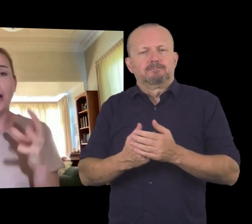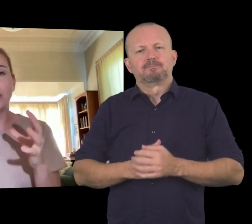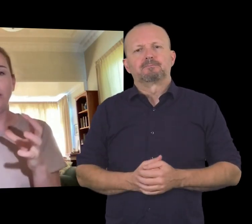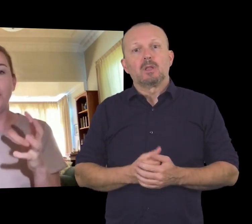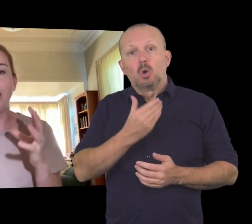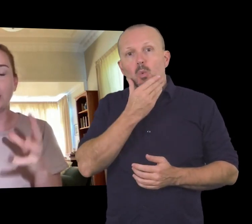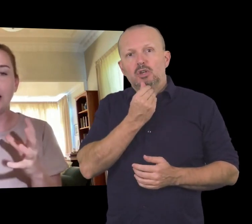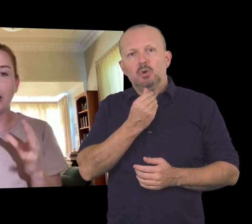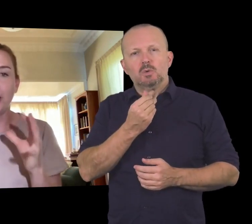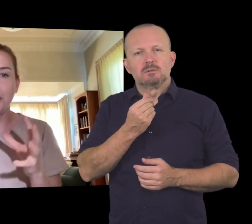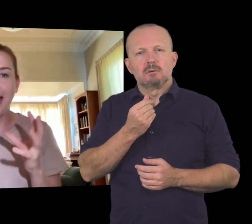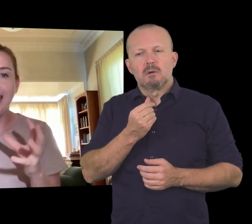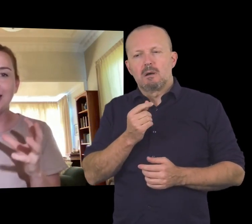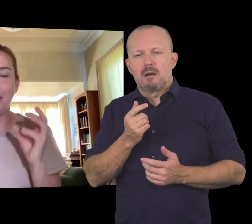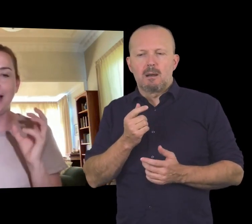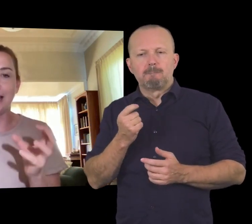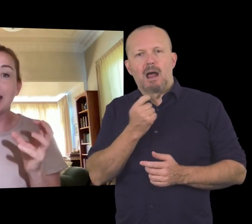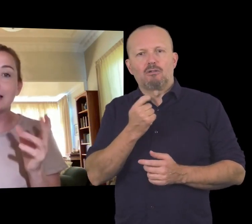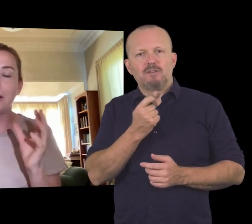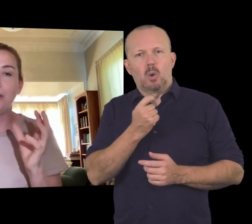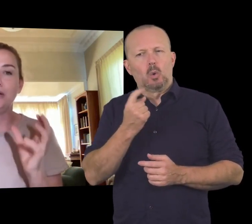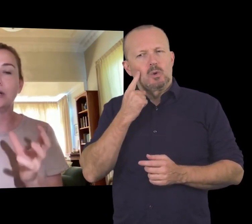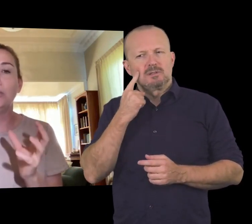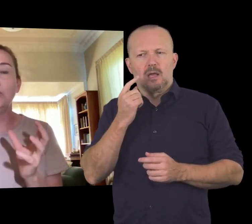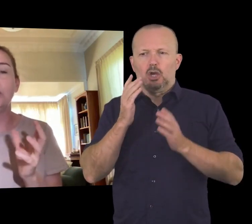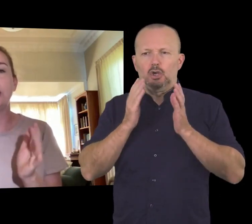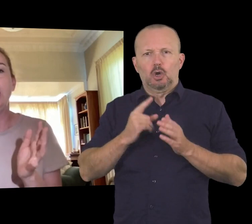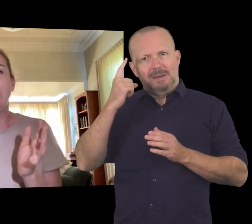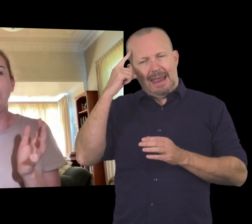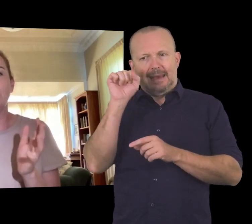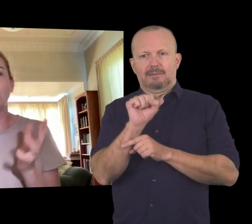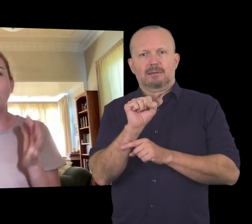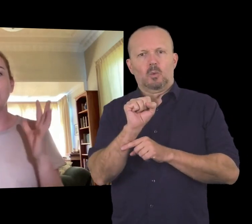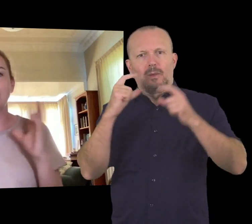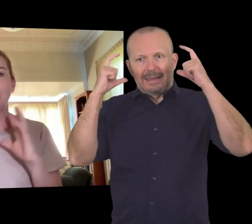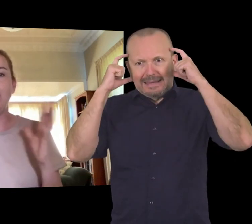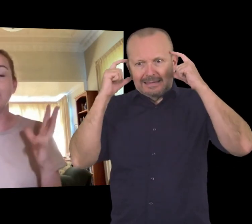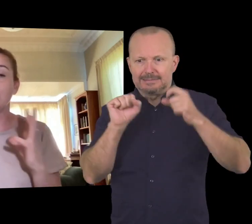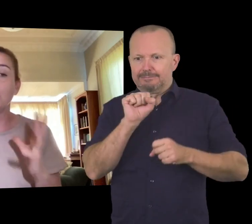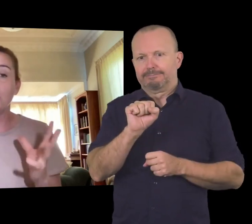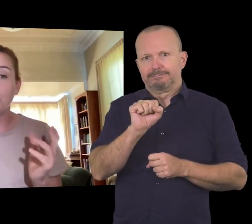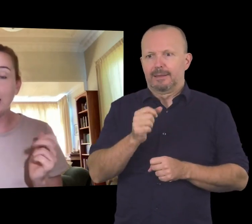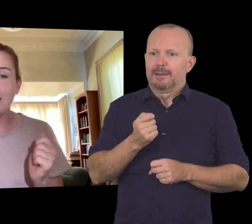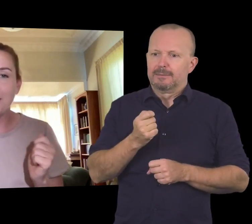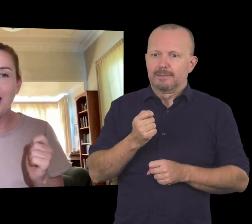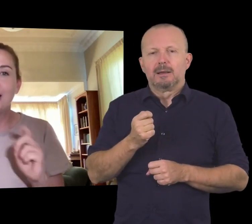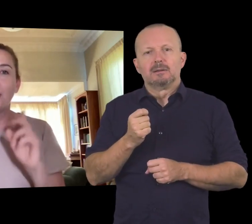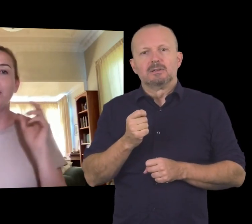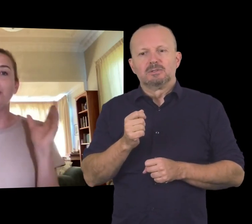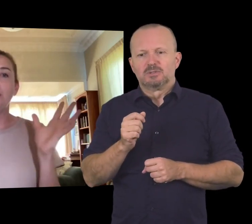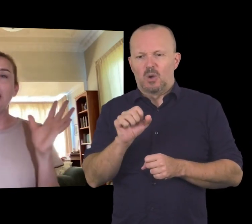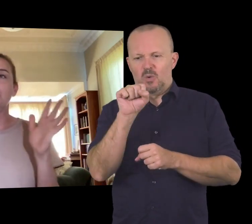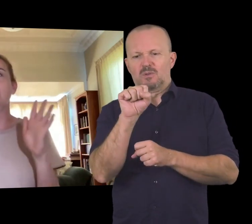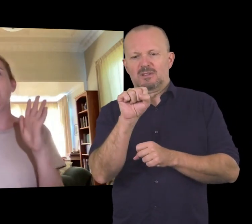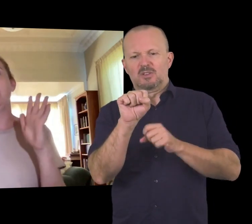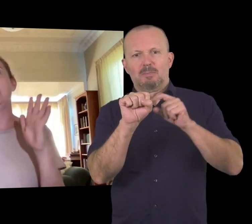We use a microphone that looks like a human head, so it has ears, and when you record, it records the sounds as a human would hear them. So